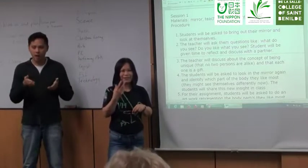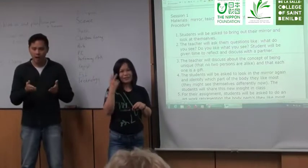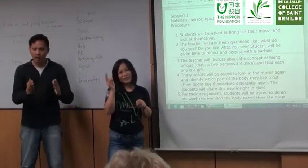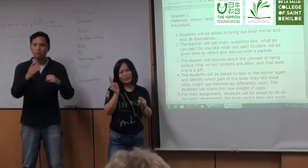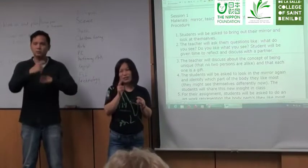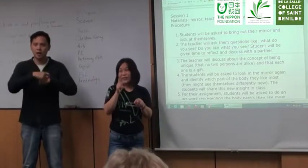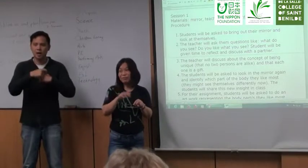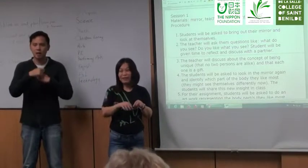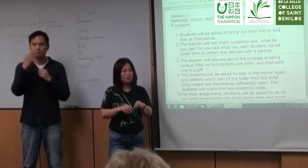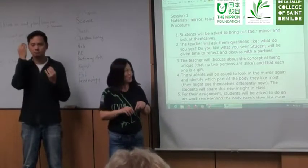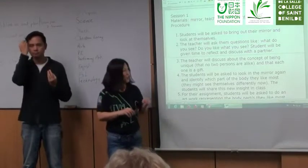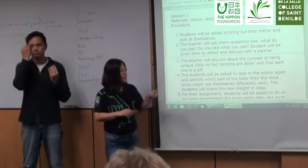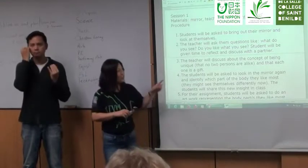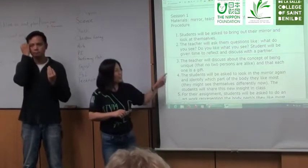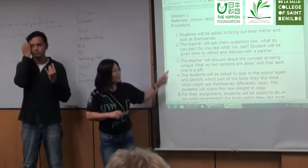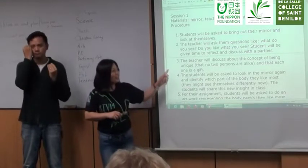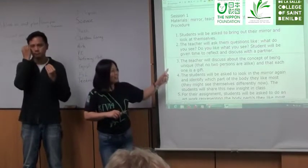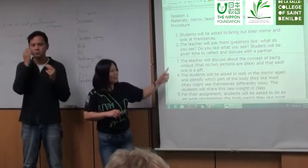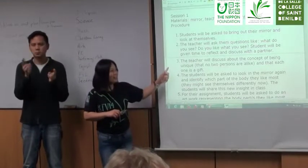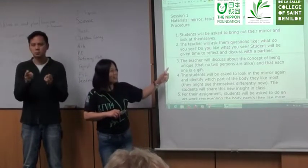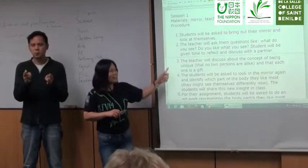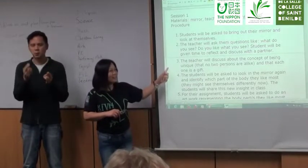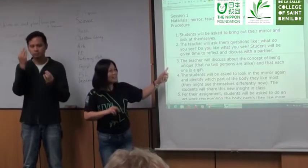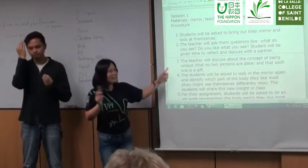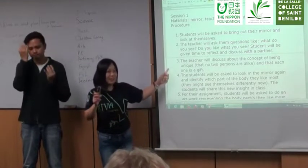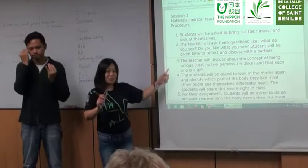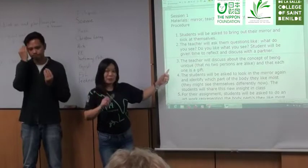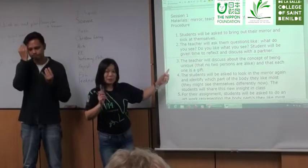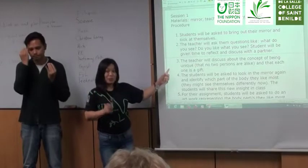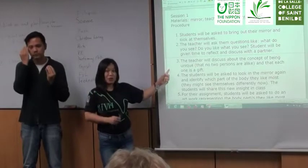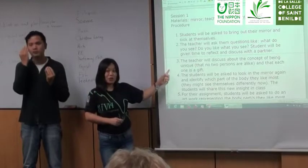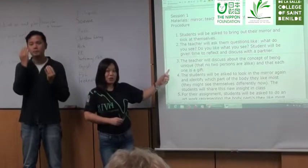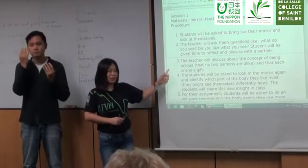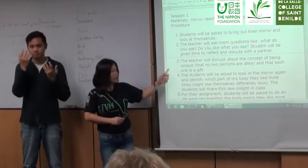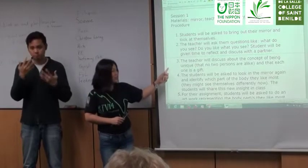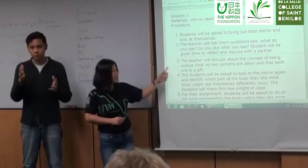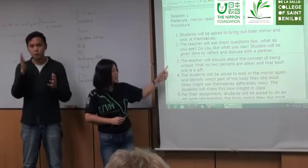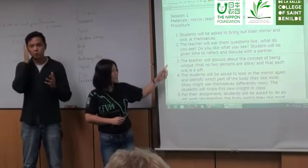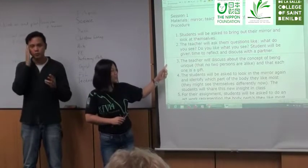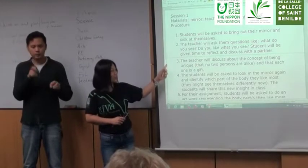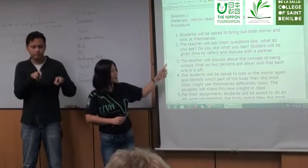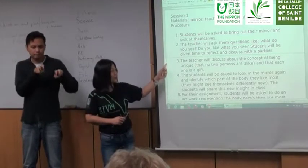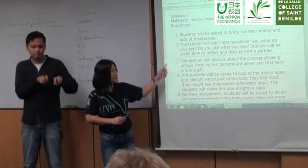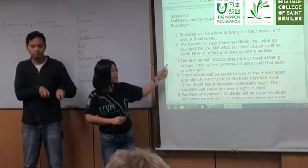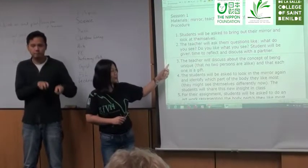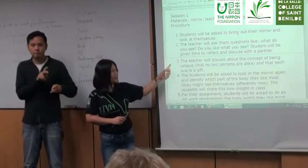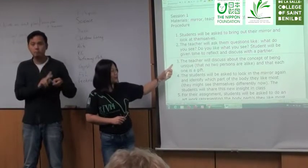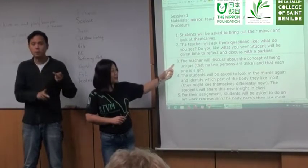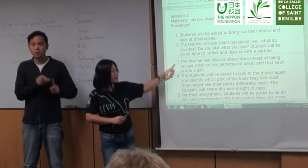reflect, short reflection. Then discuss with the partner. So